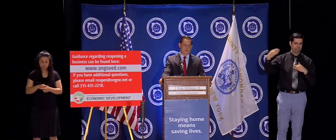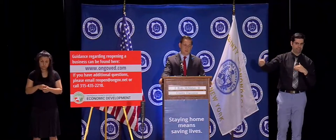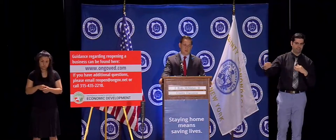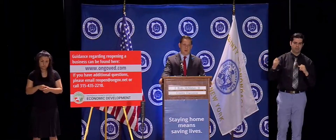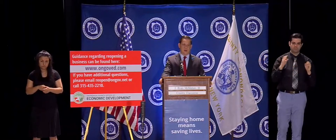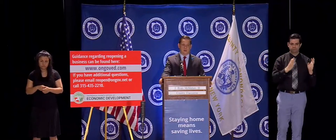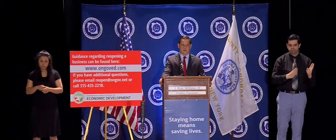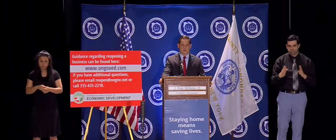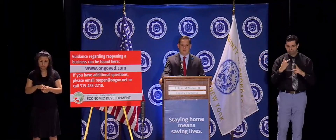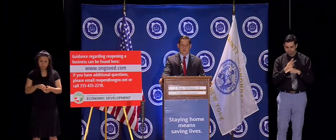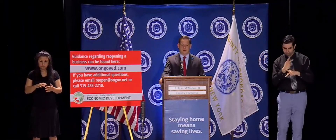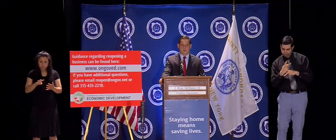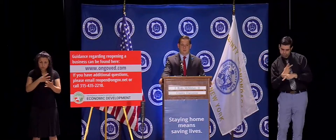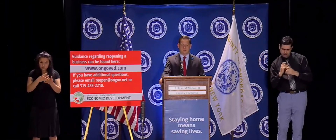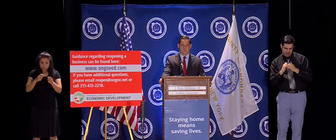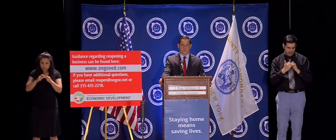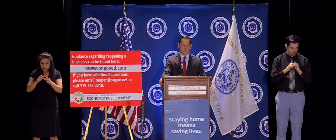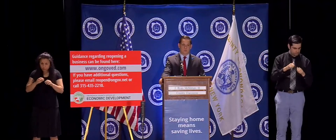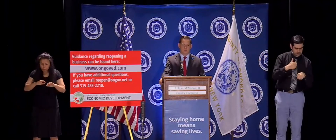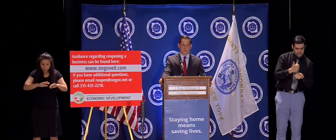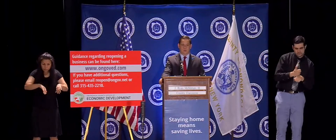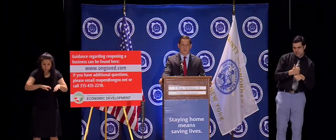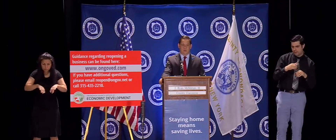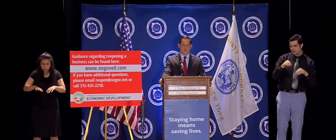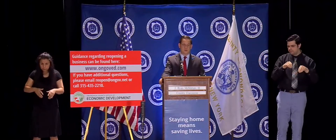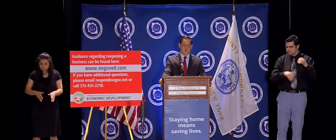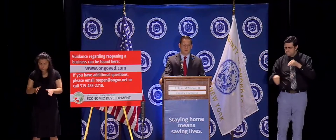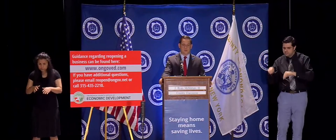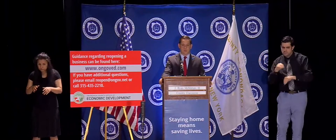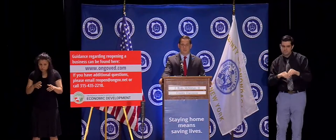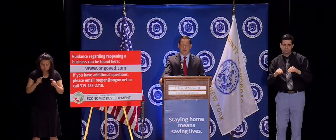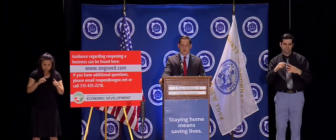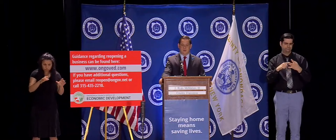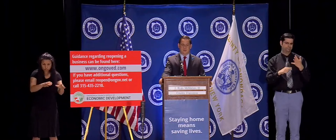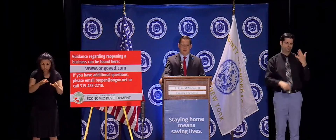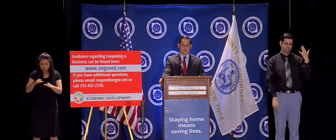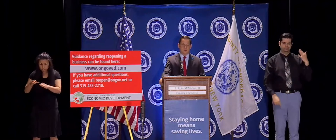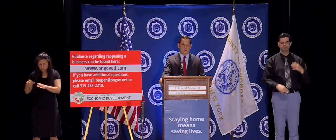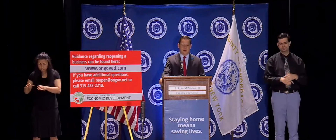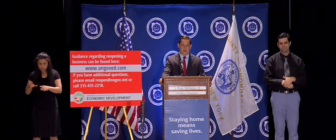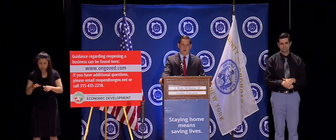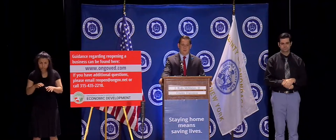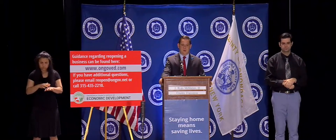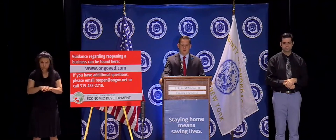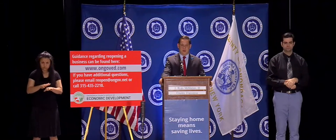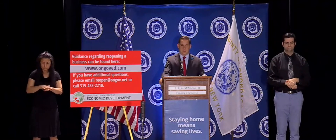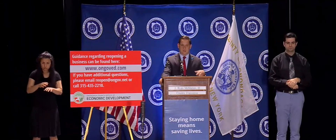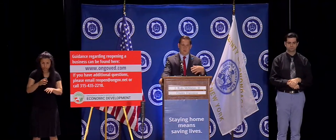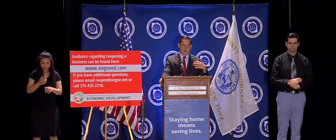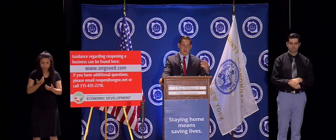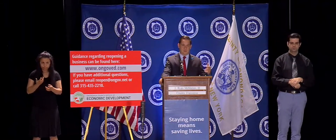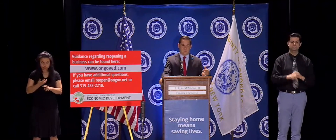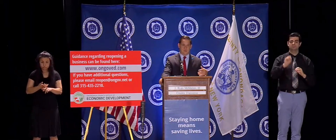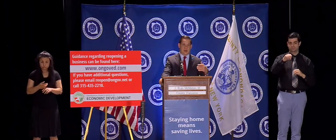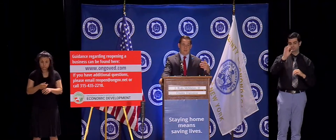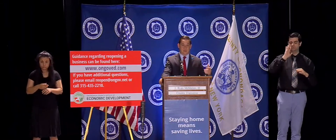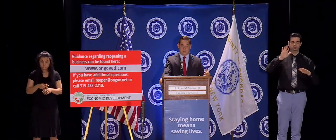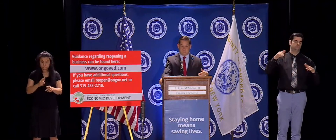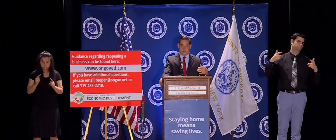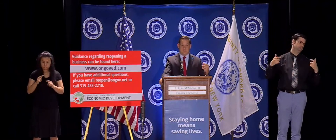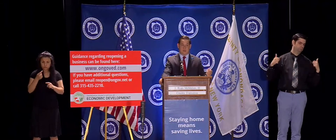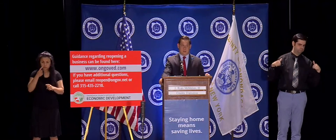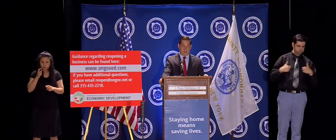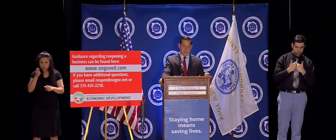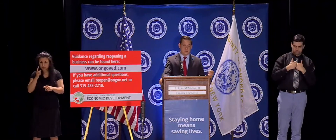ways. It's going to be a challenge, and there's parents that want the